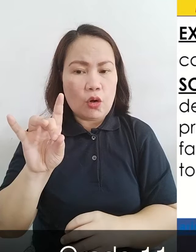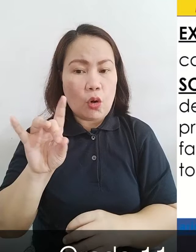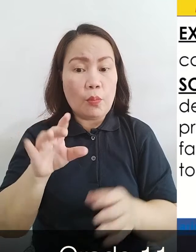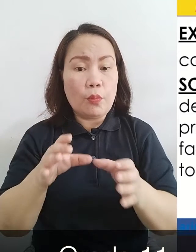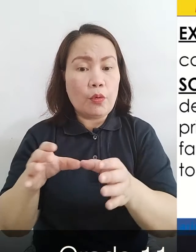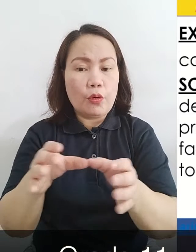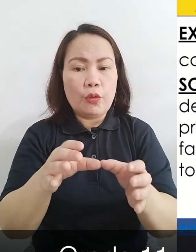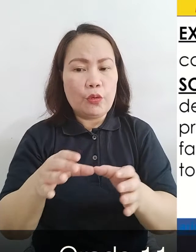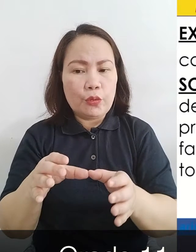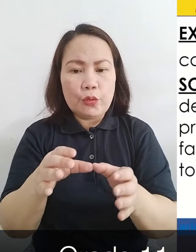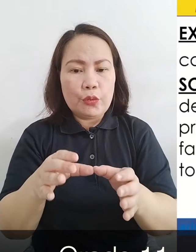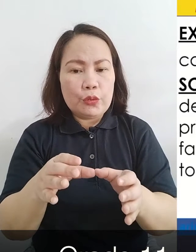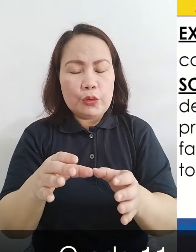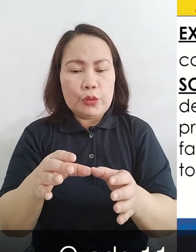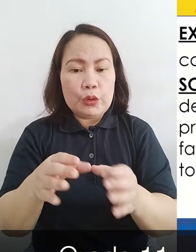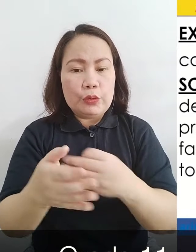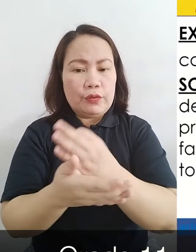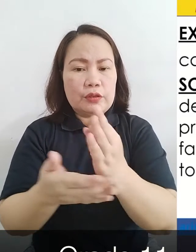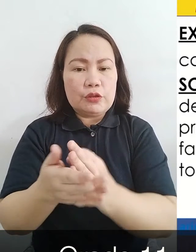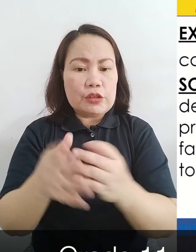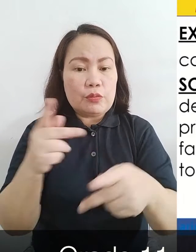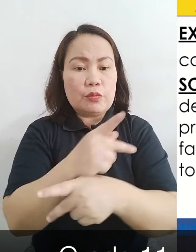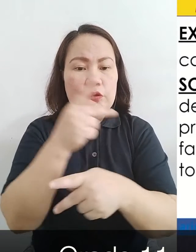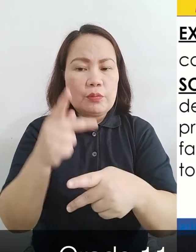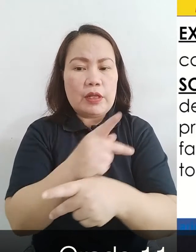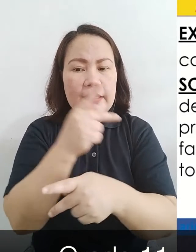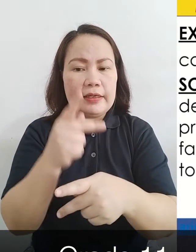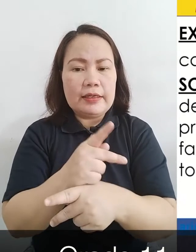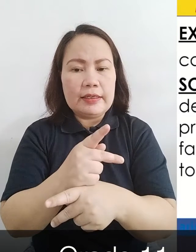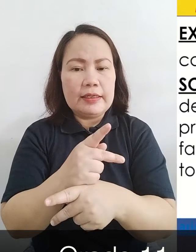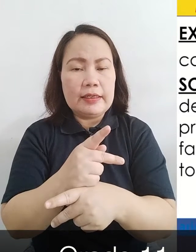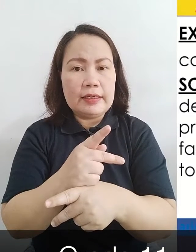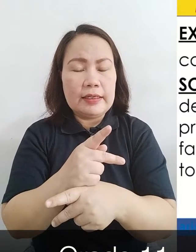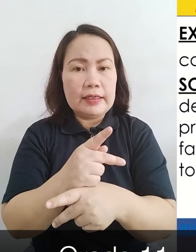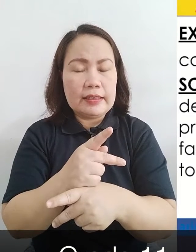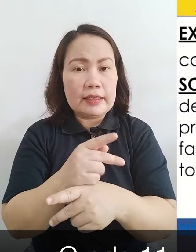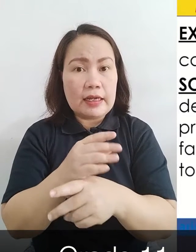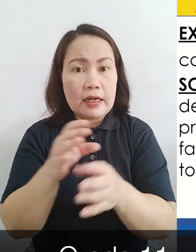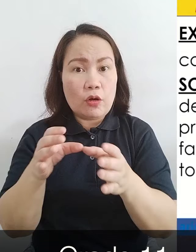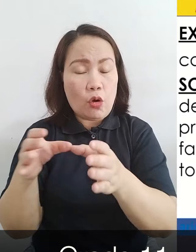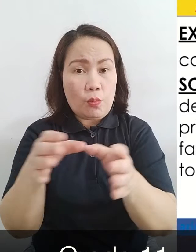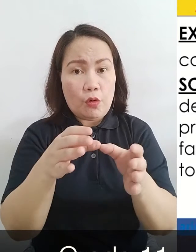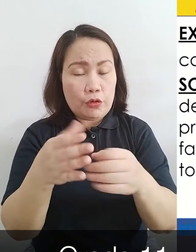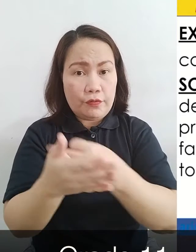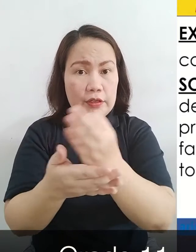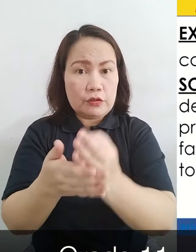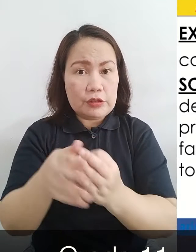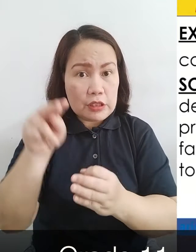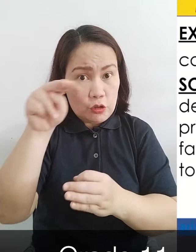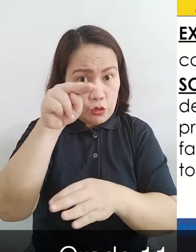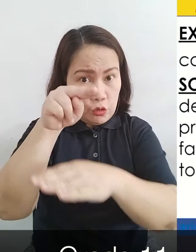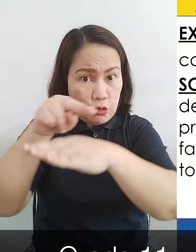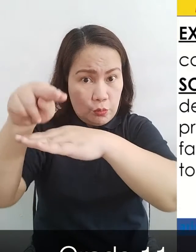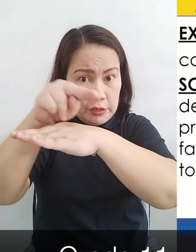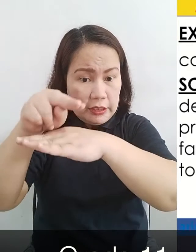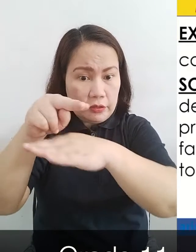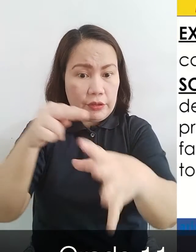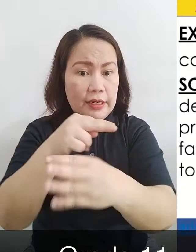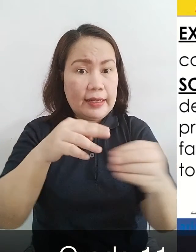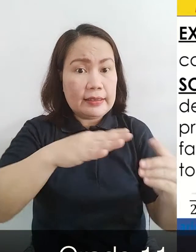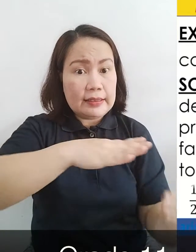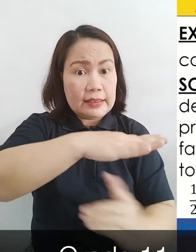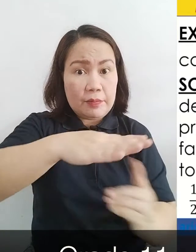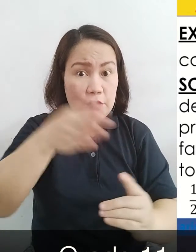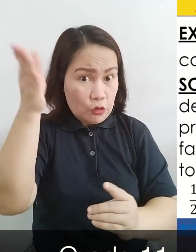out common factors in the numerator and denominator to reduce the final answer to lowest term.